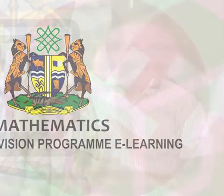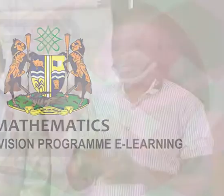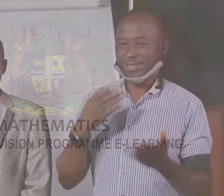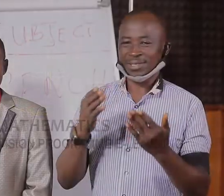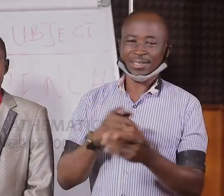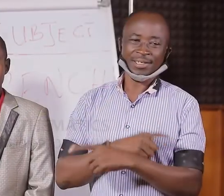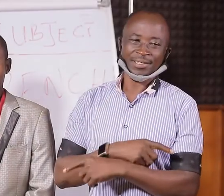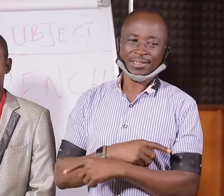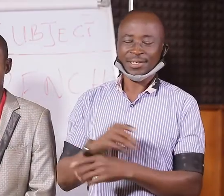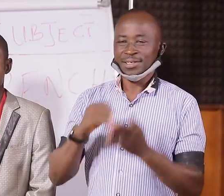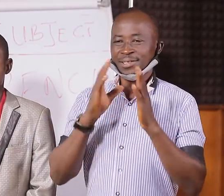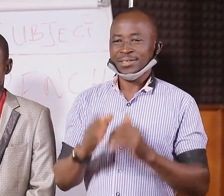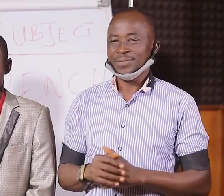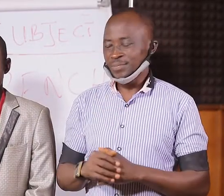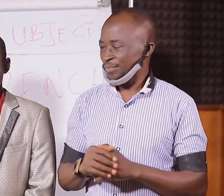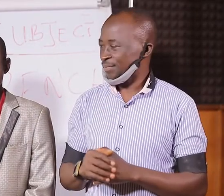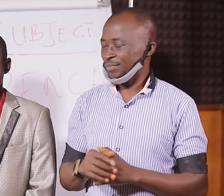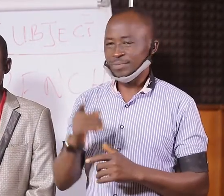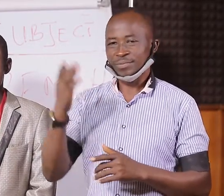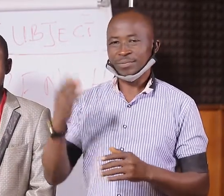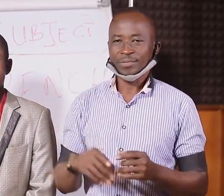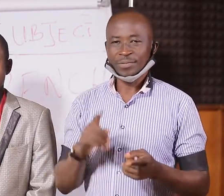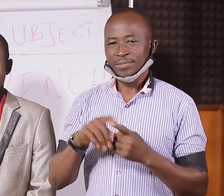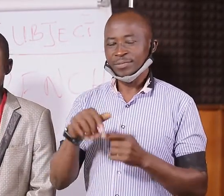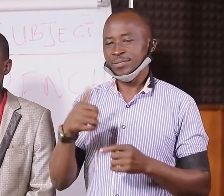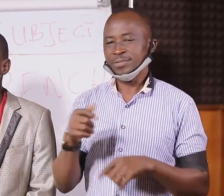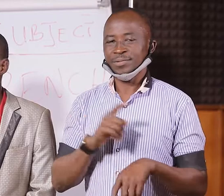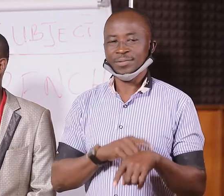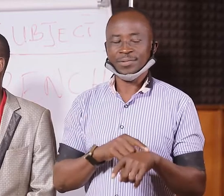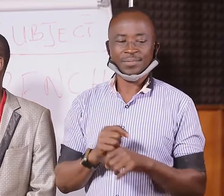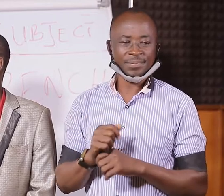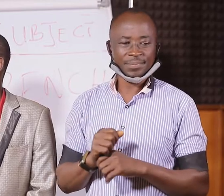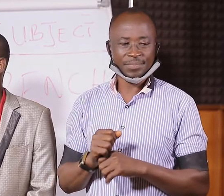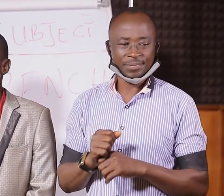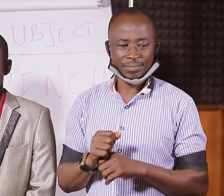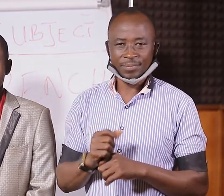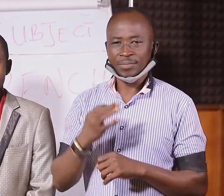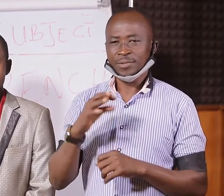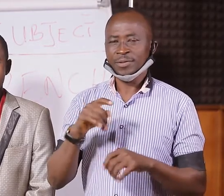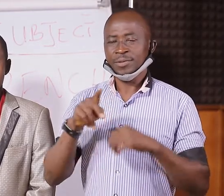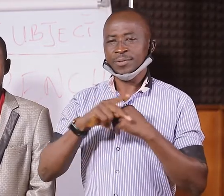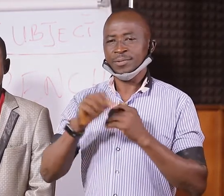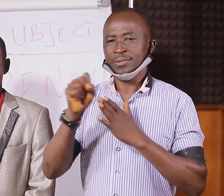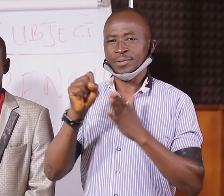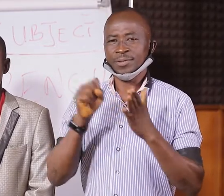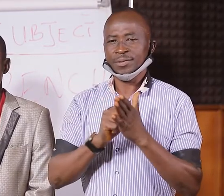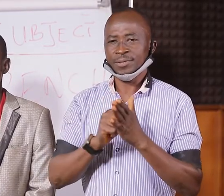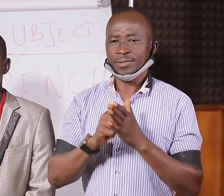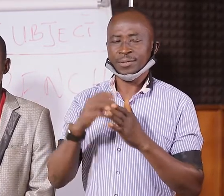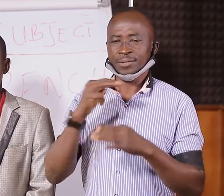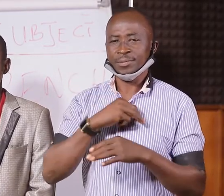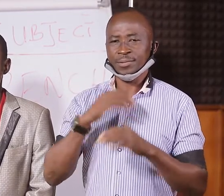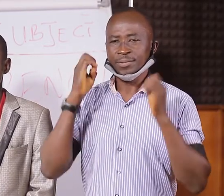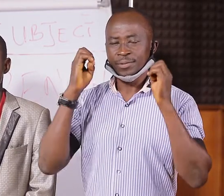Good day, learners. You are welcome to another segment of the Kaduna State Ministry